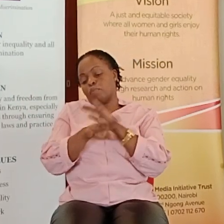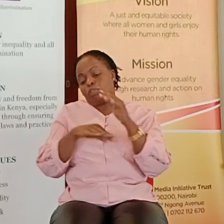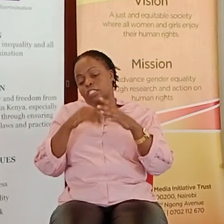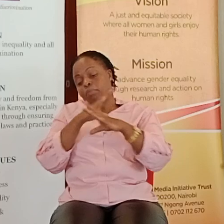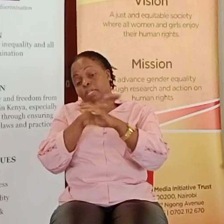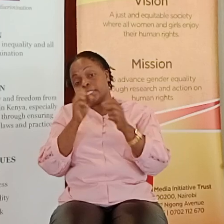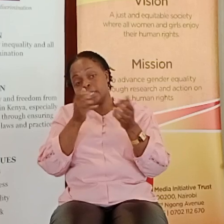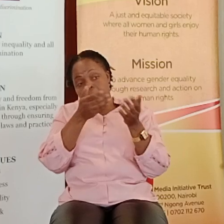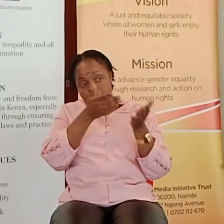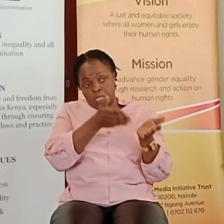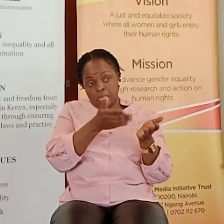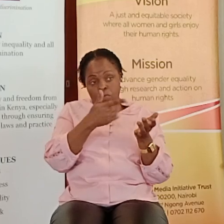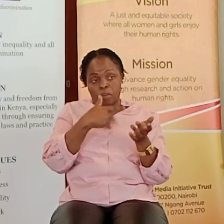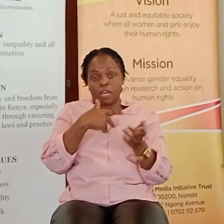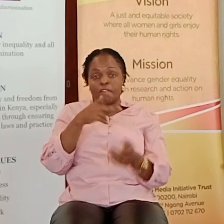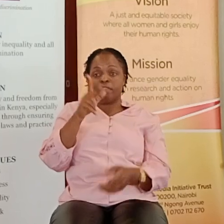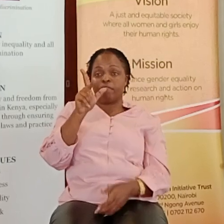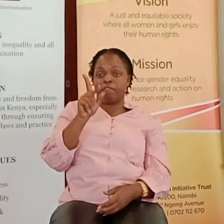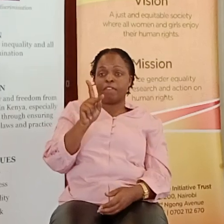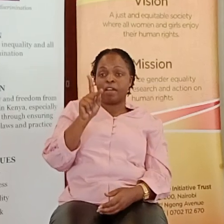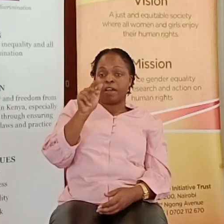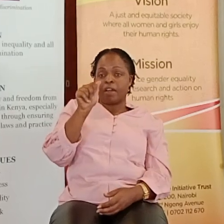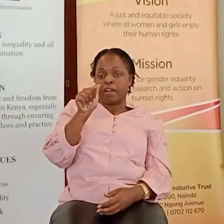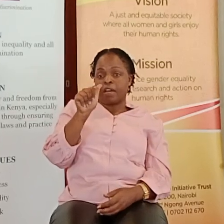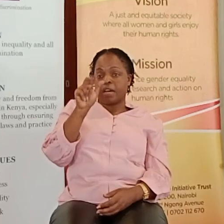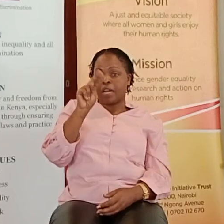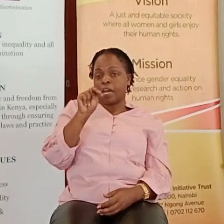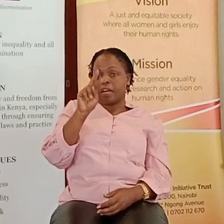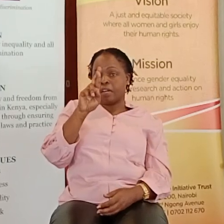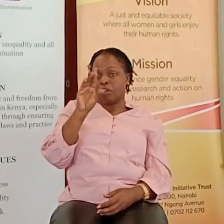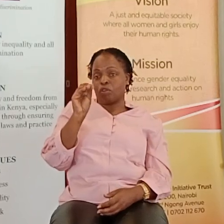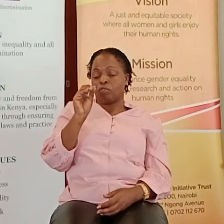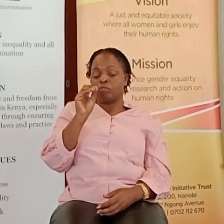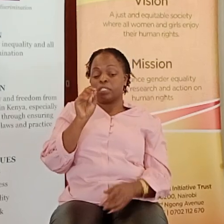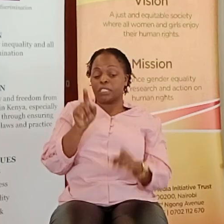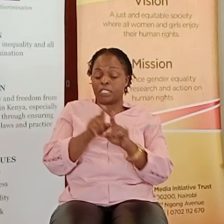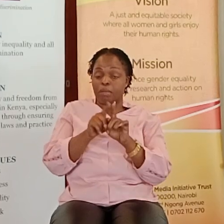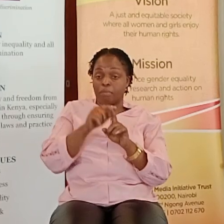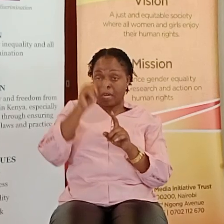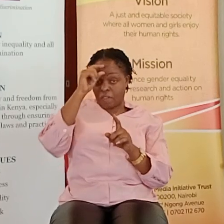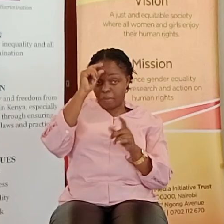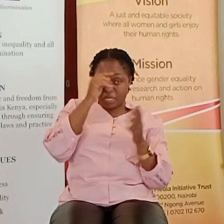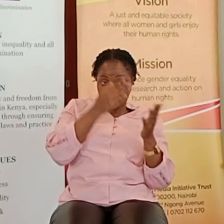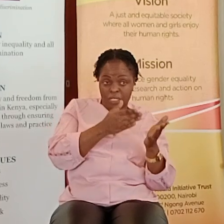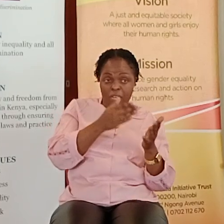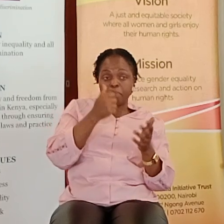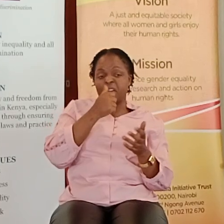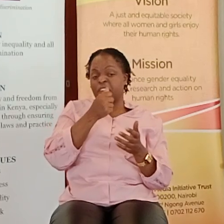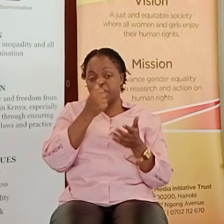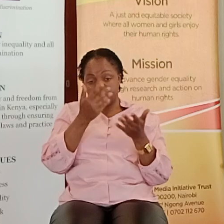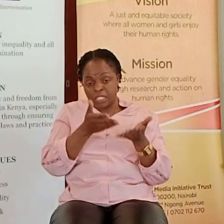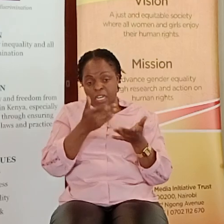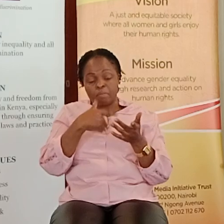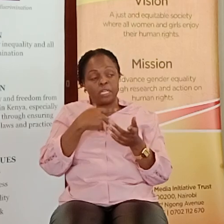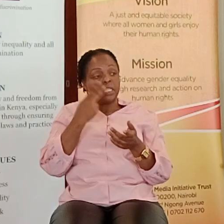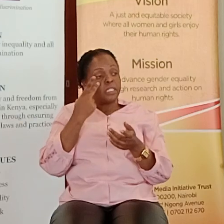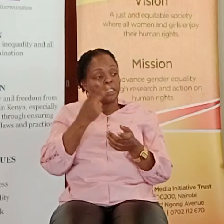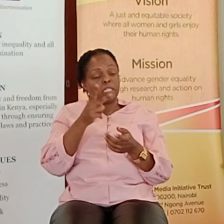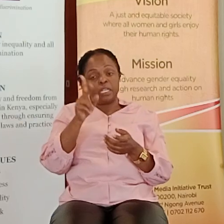have CALRO, and so government is here as well as private. I've seen KEPSA Foundation, because the private